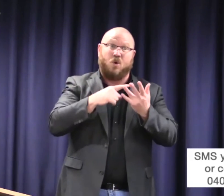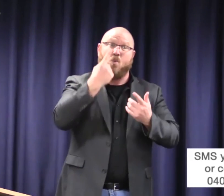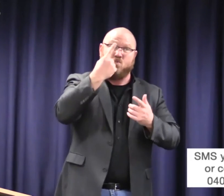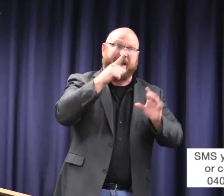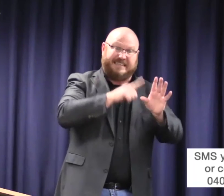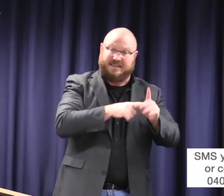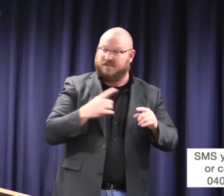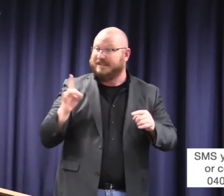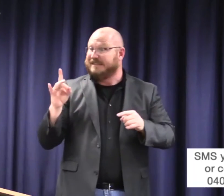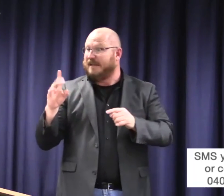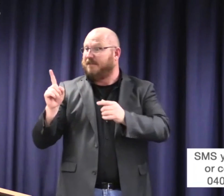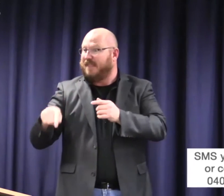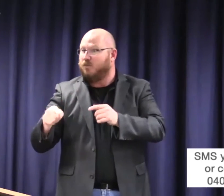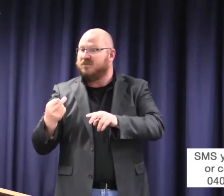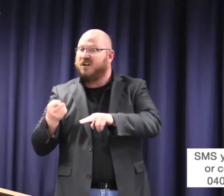460